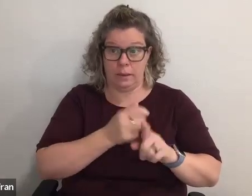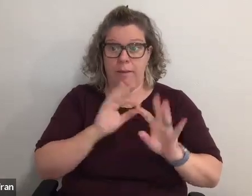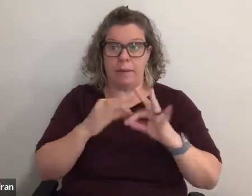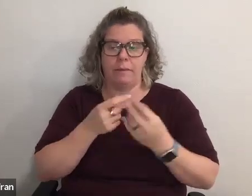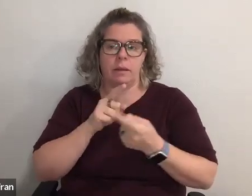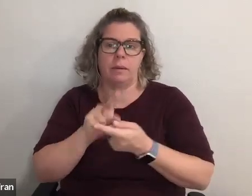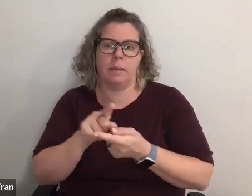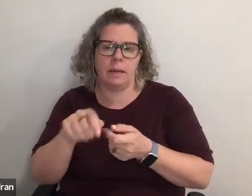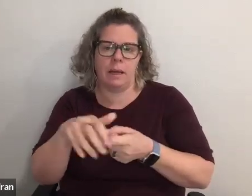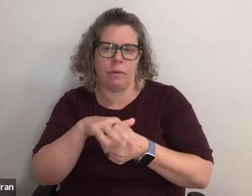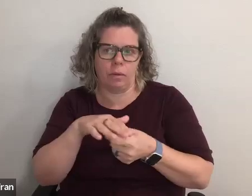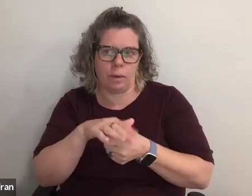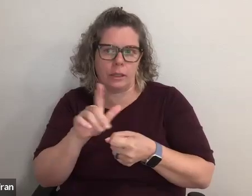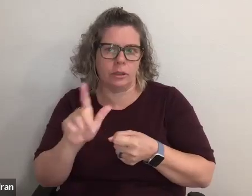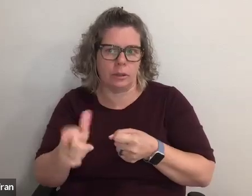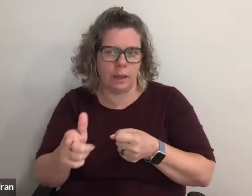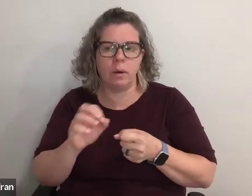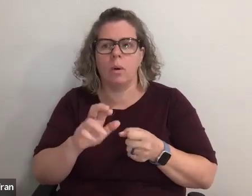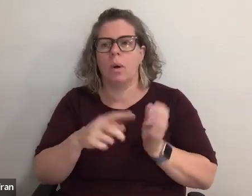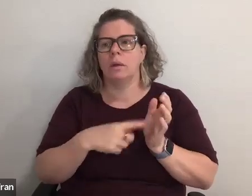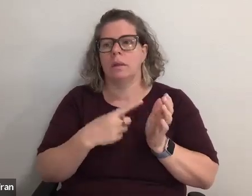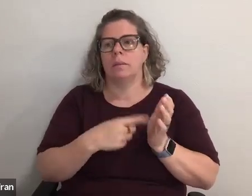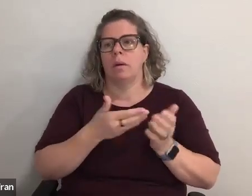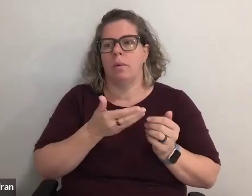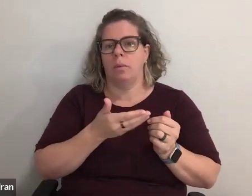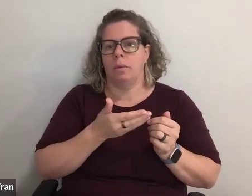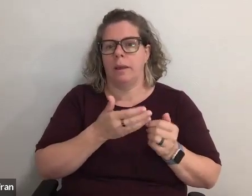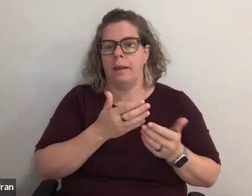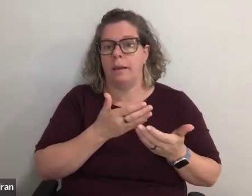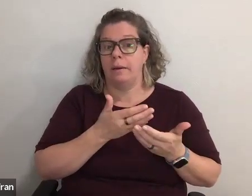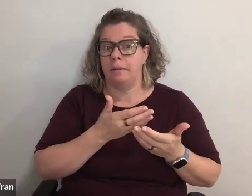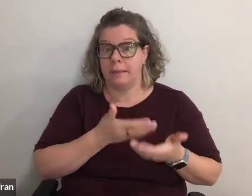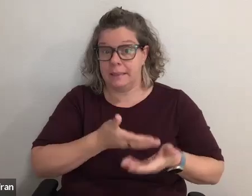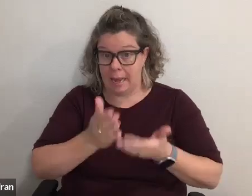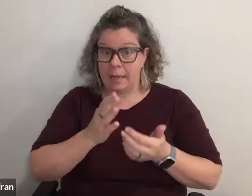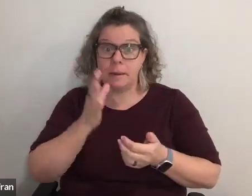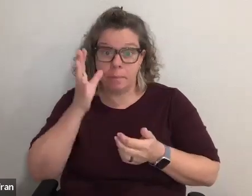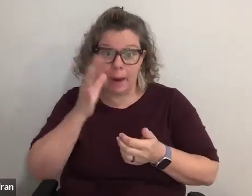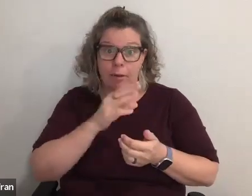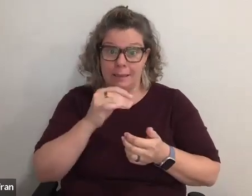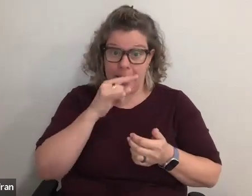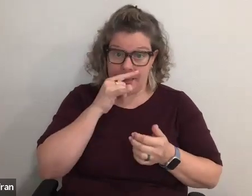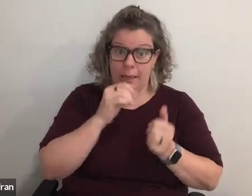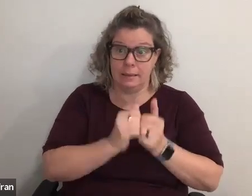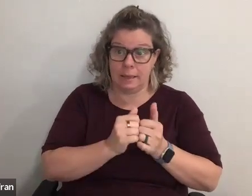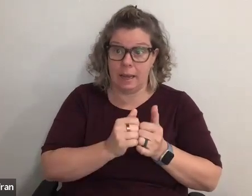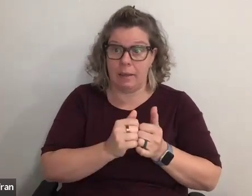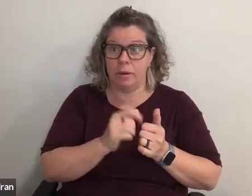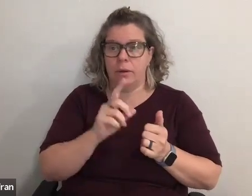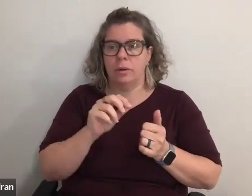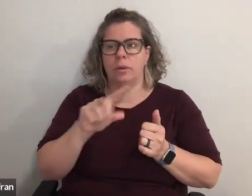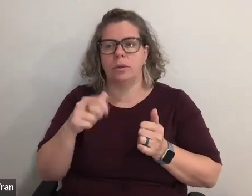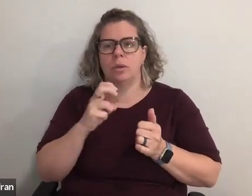at, the location. And we've also had times where we've transported parents and their children or kid. Due to